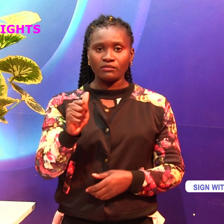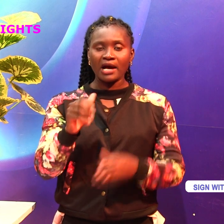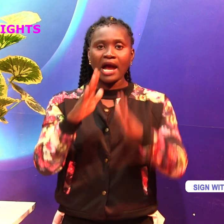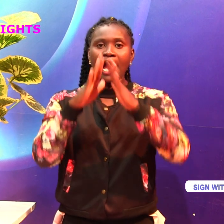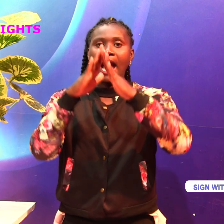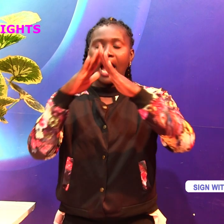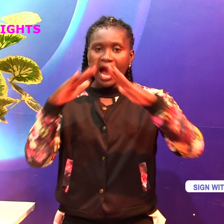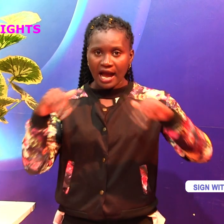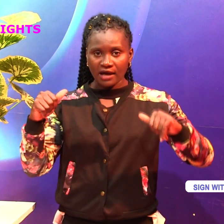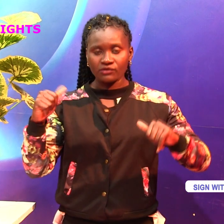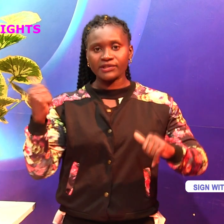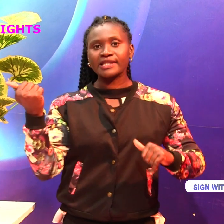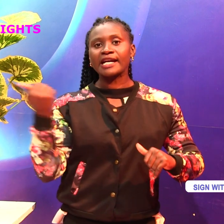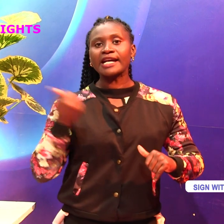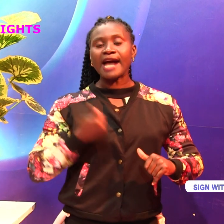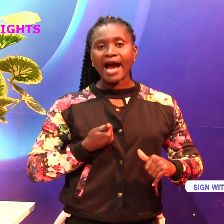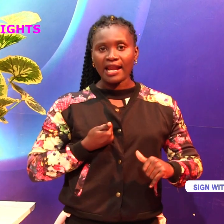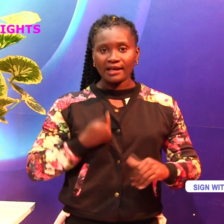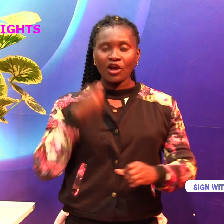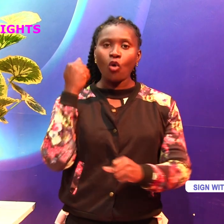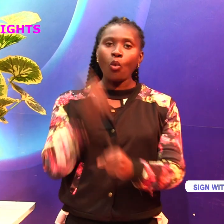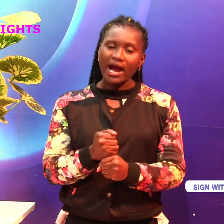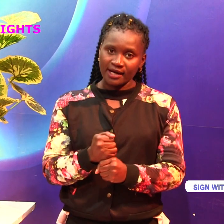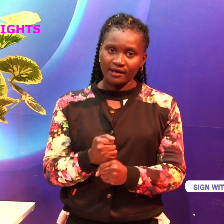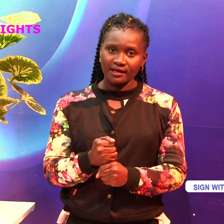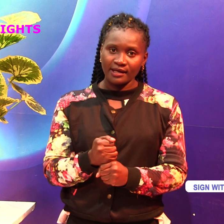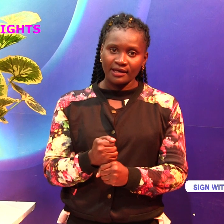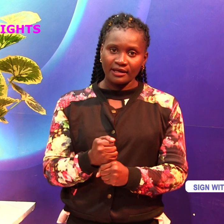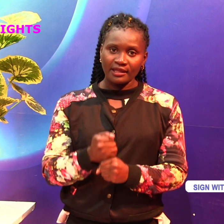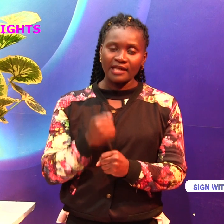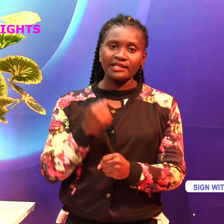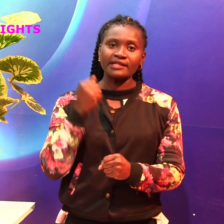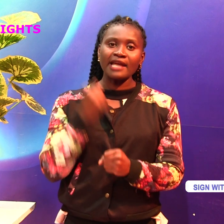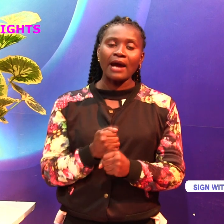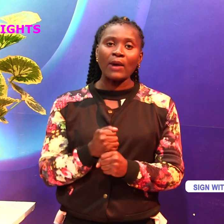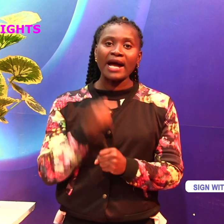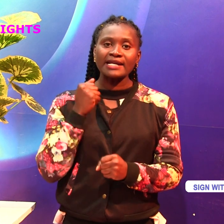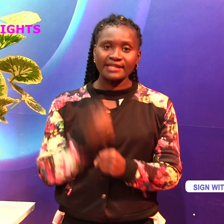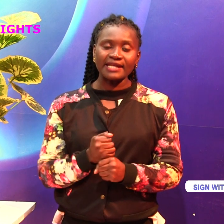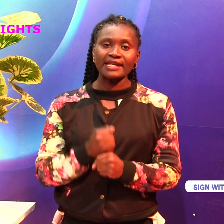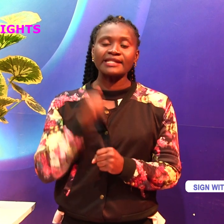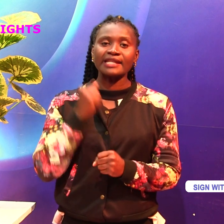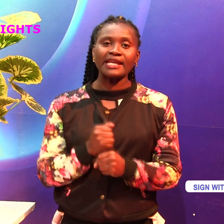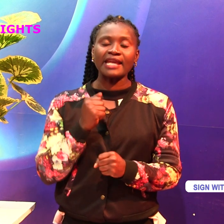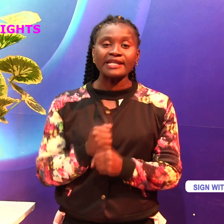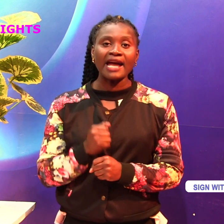Fatuma house girl work. That is our sentence in Kenya